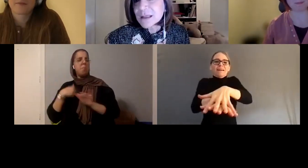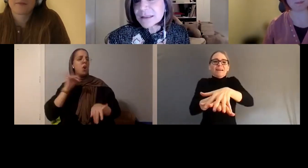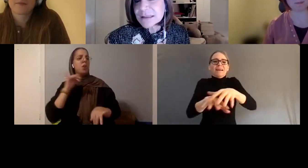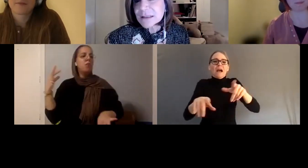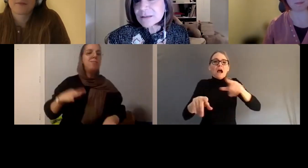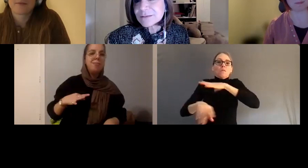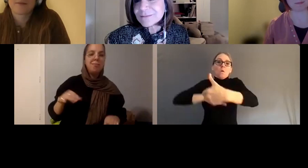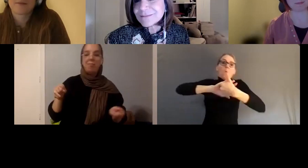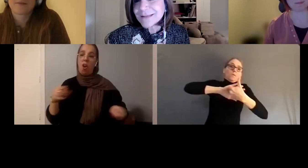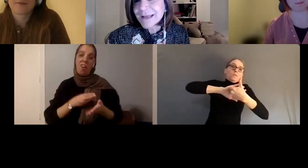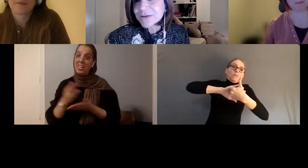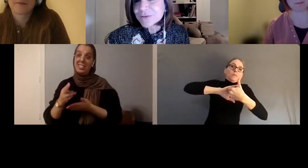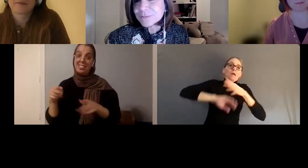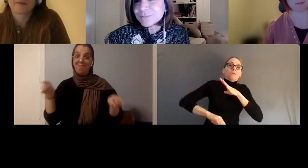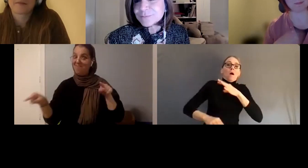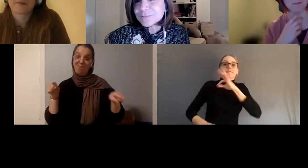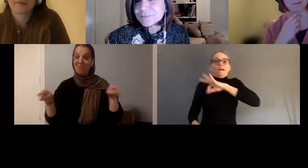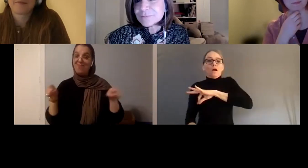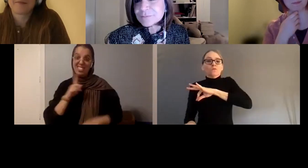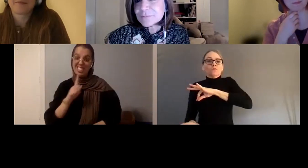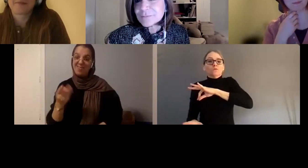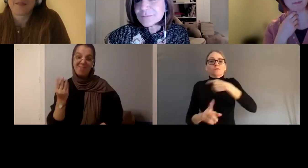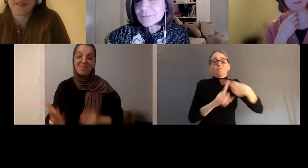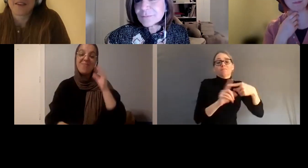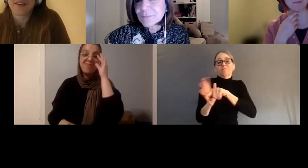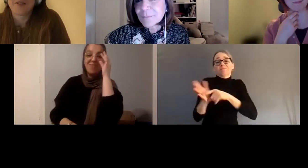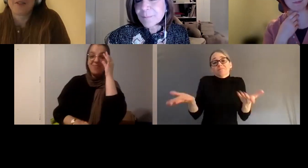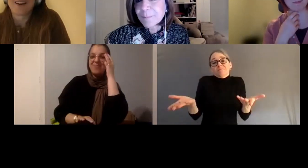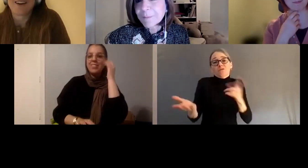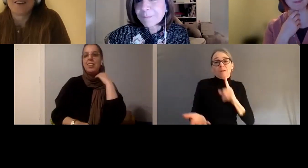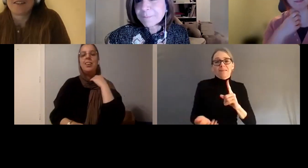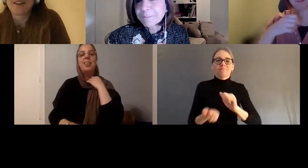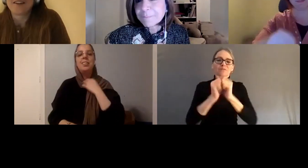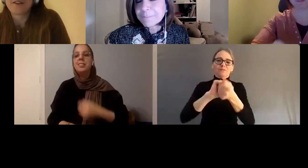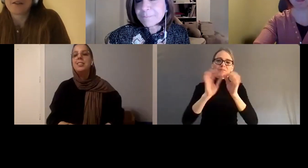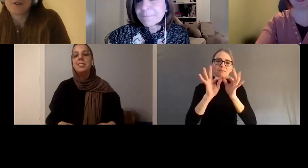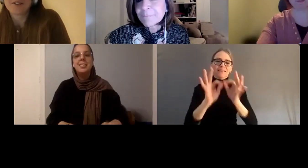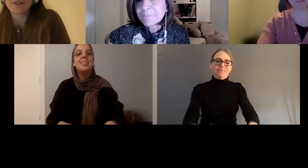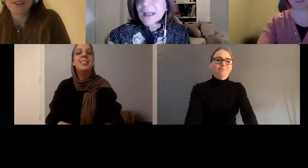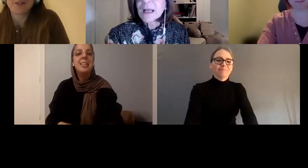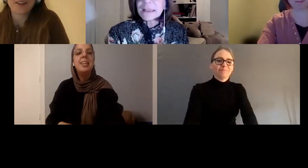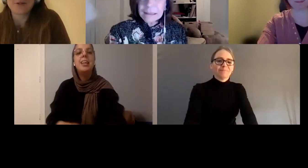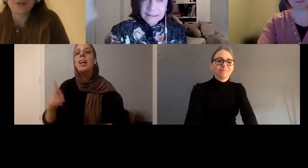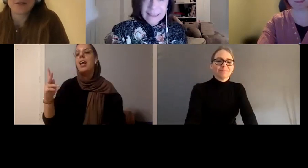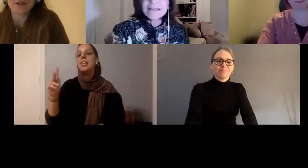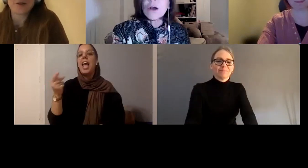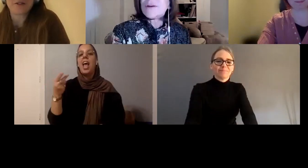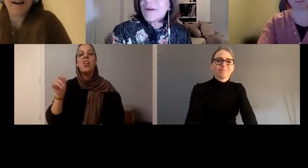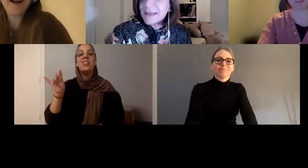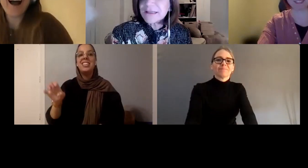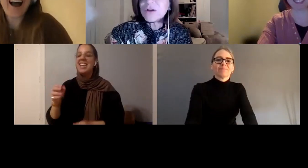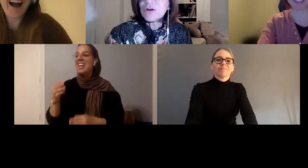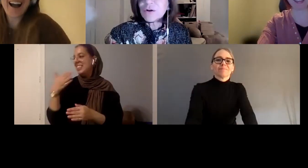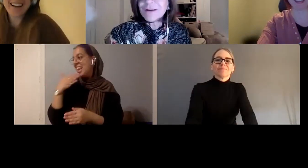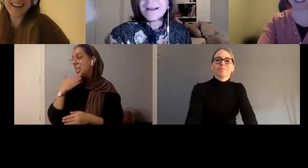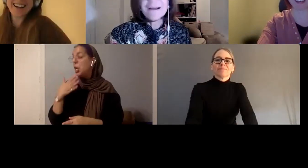the honest answer. Thank you. Is there anything you would like to tell today to Steve Jobs? Yes,